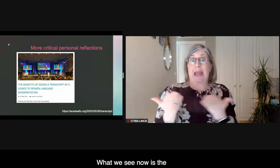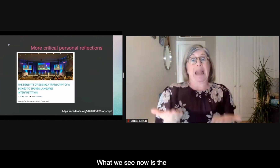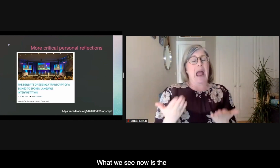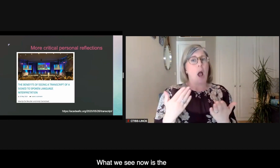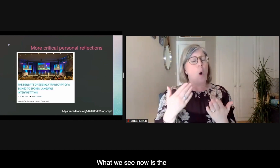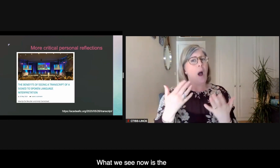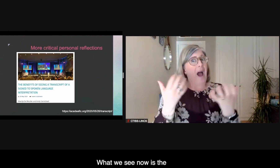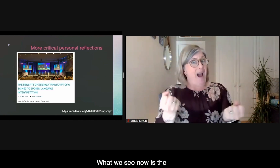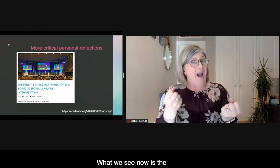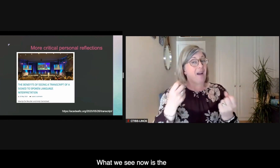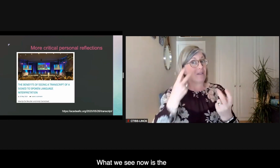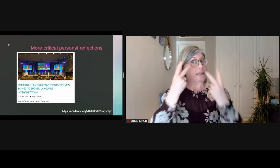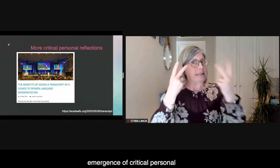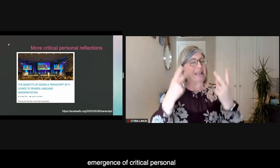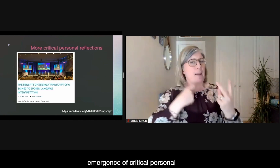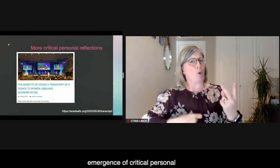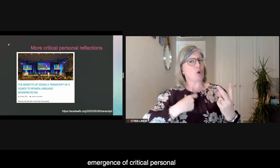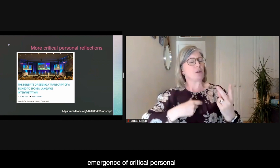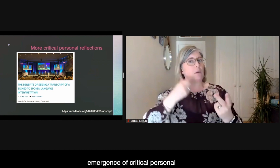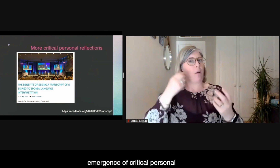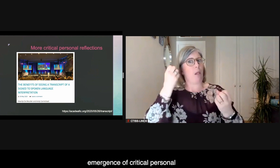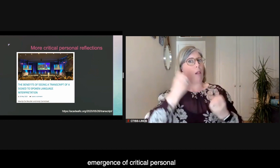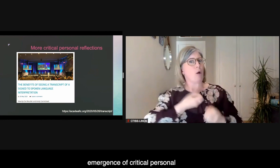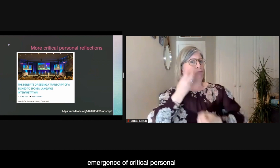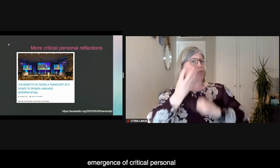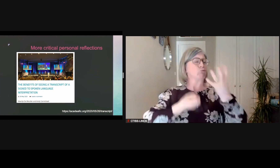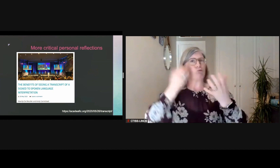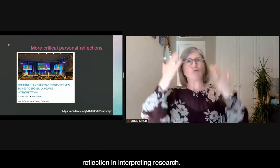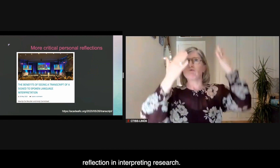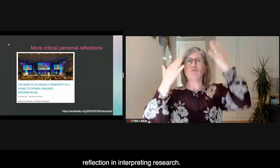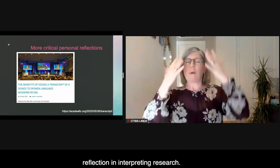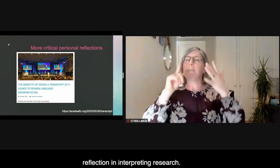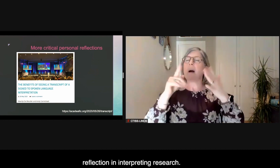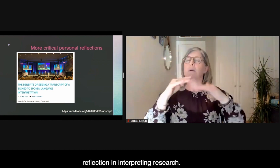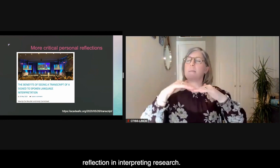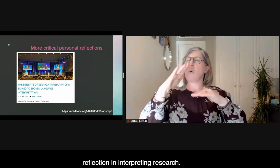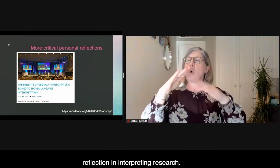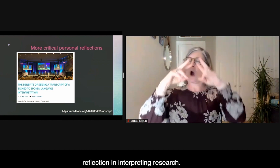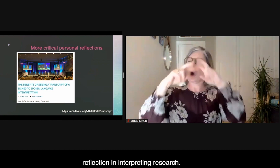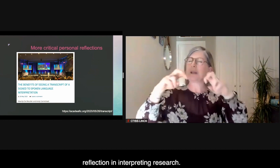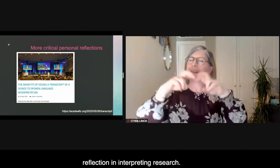What we see now is the emergence of critical personal reflection in interpreting research.